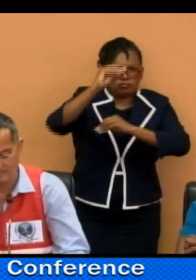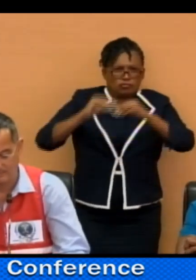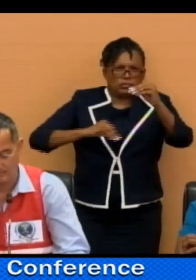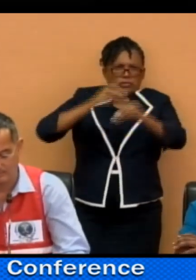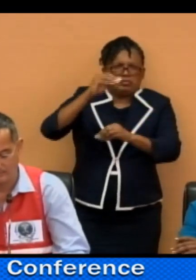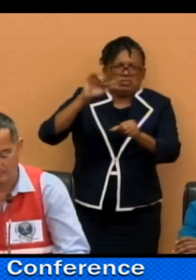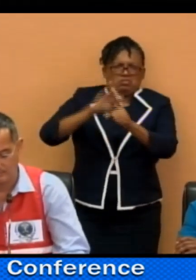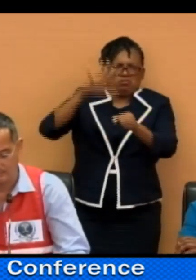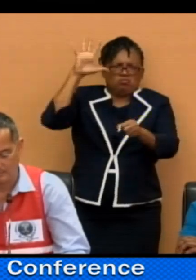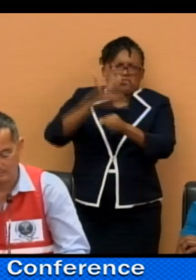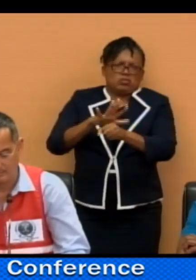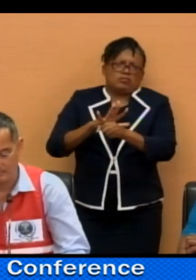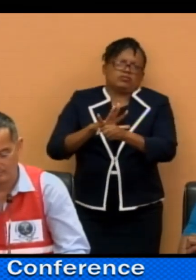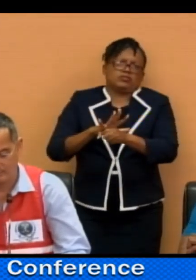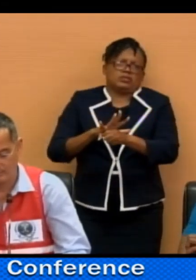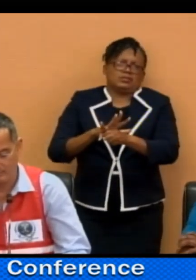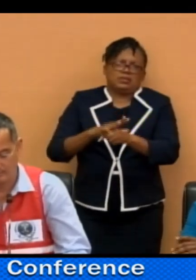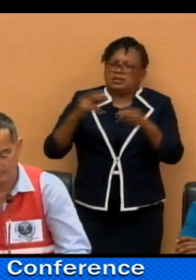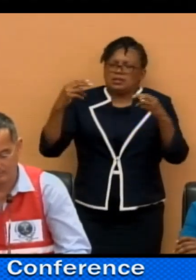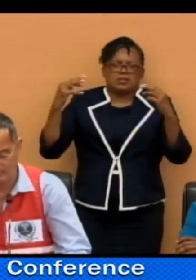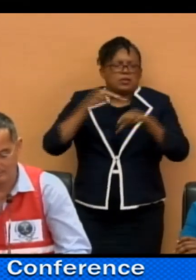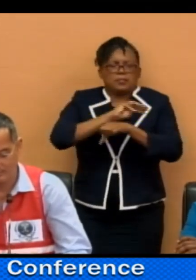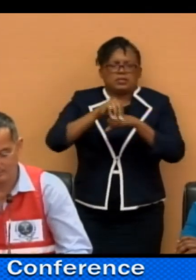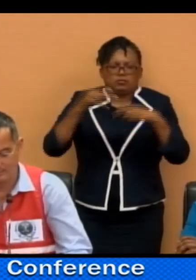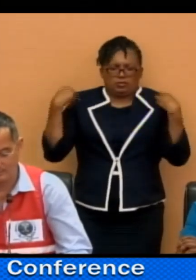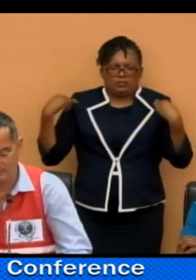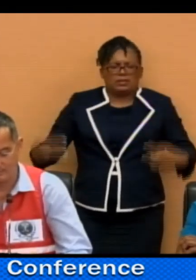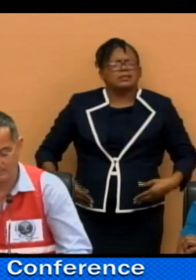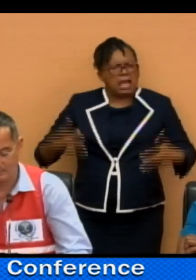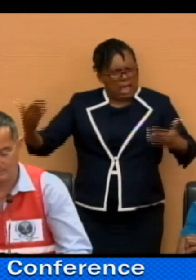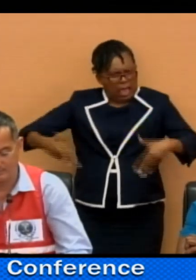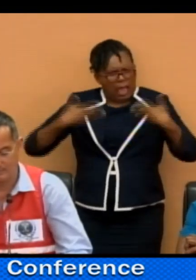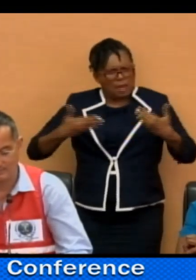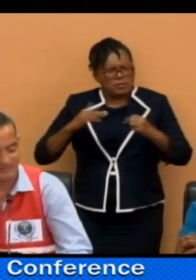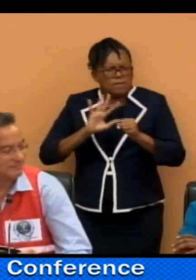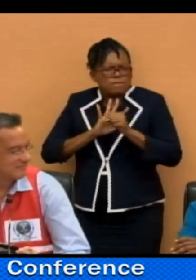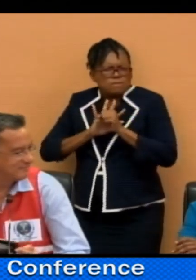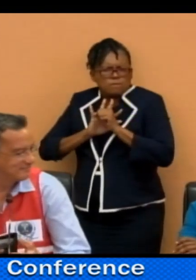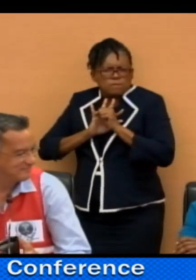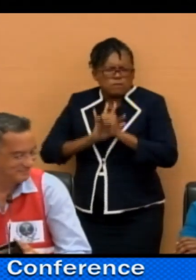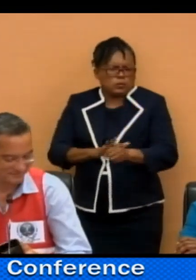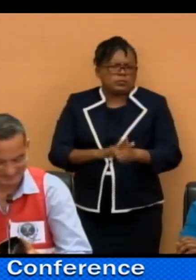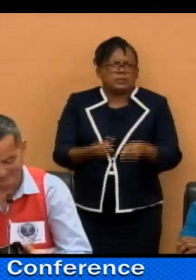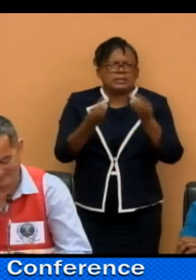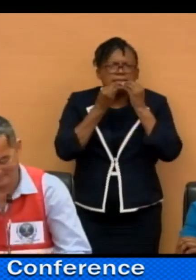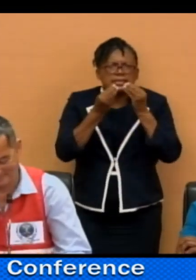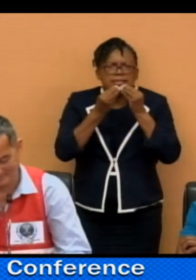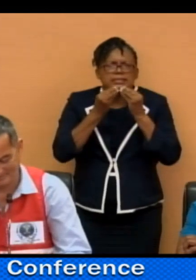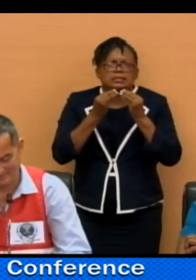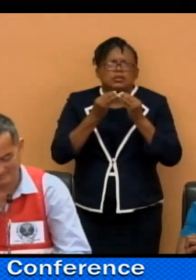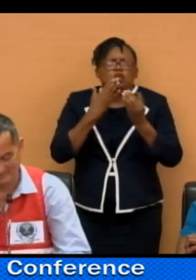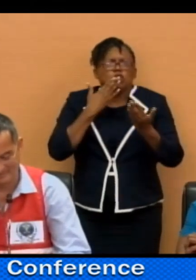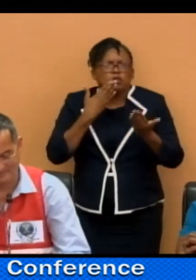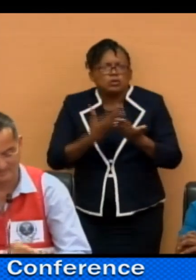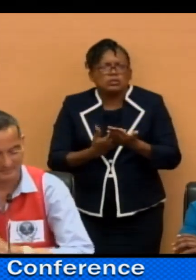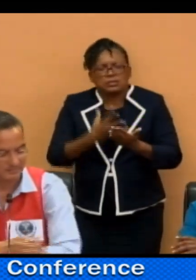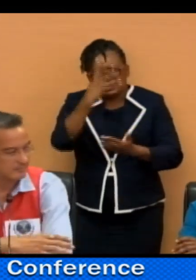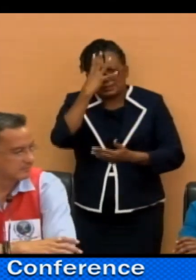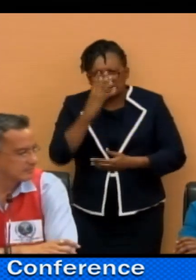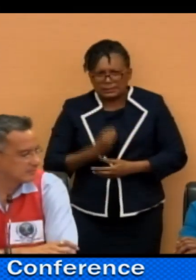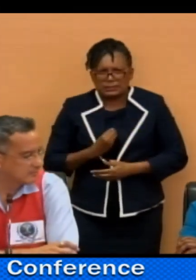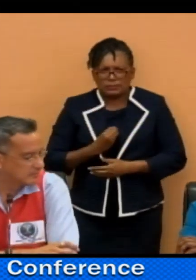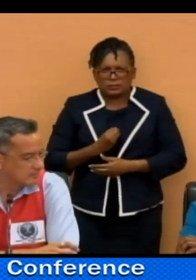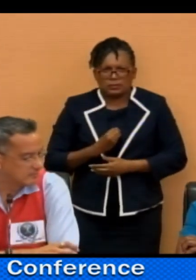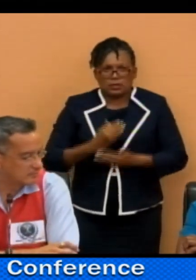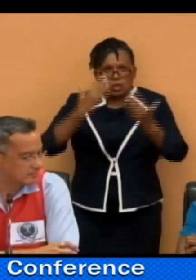The Ministry of Health is happy for that opportunity. Force people to eat well and sleep as long as you can. This is